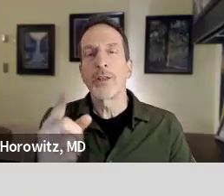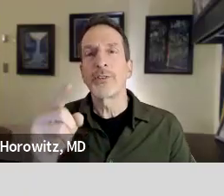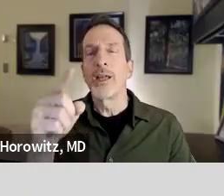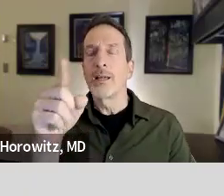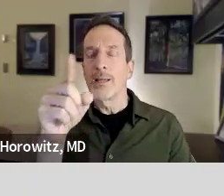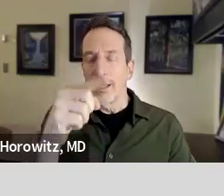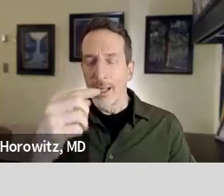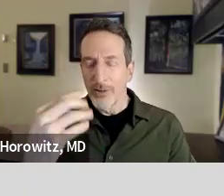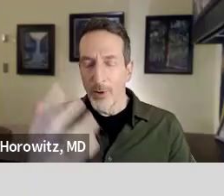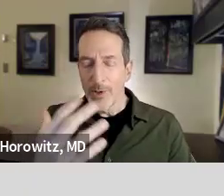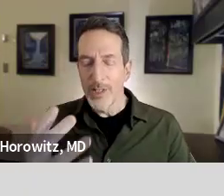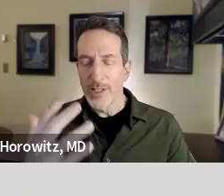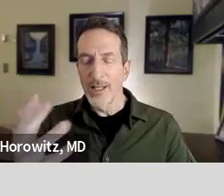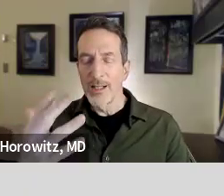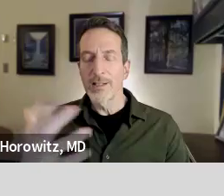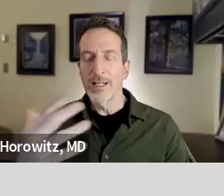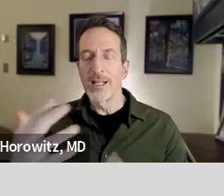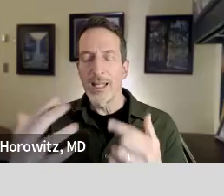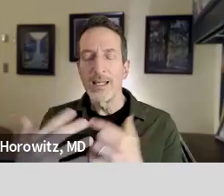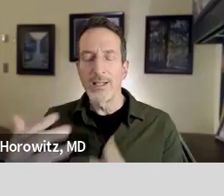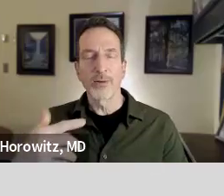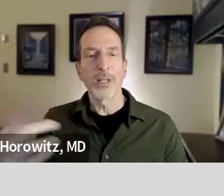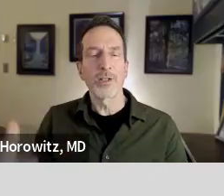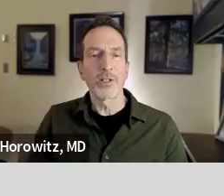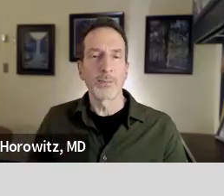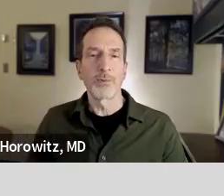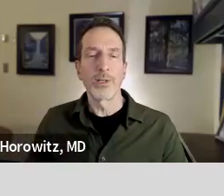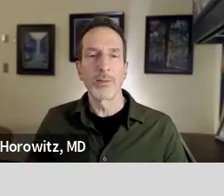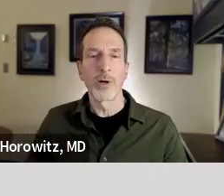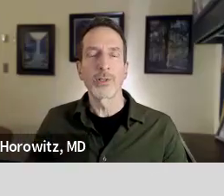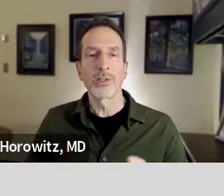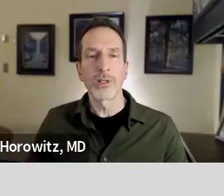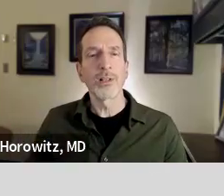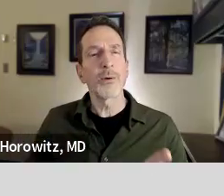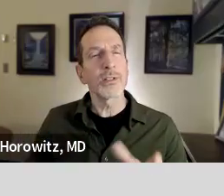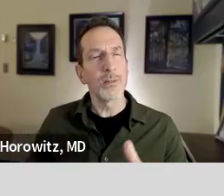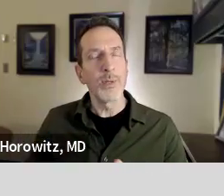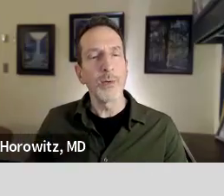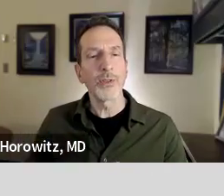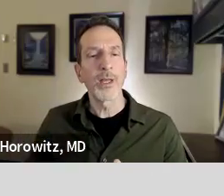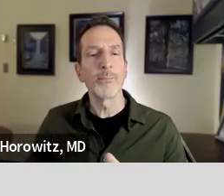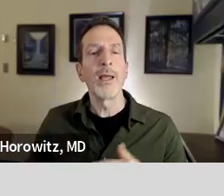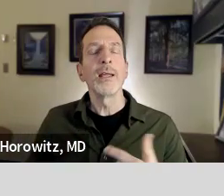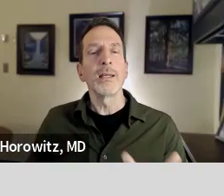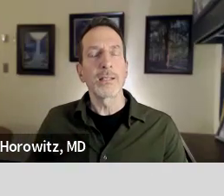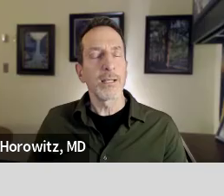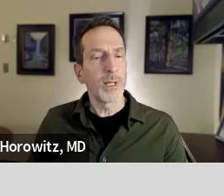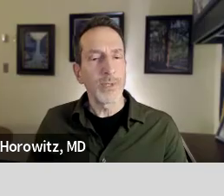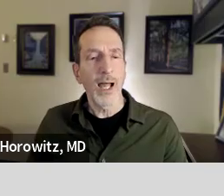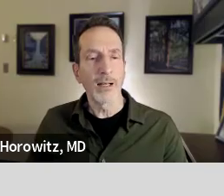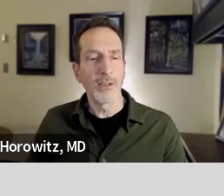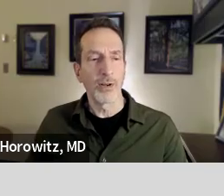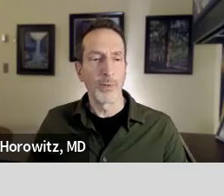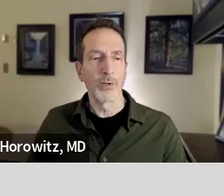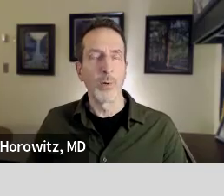challenging to us. Exposure to psychedelics can ease our relationships with these emotions and allow us to be with them in